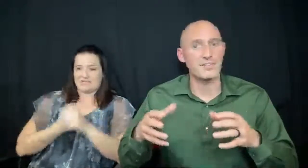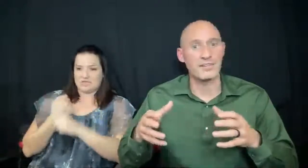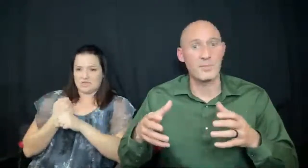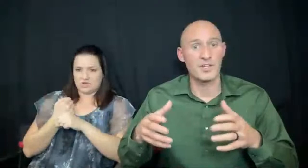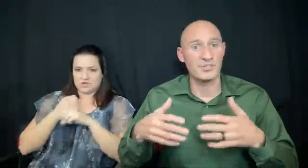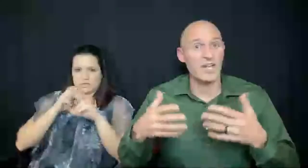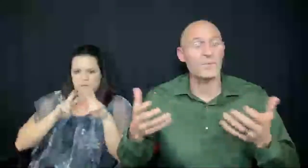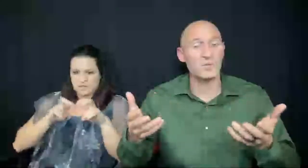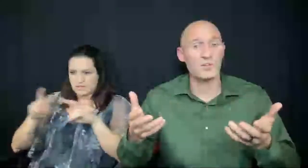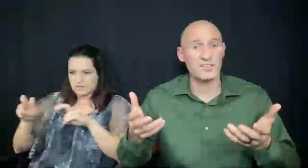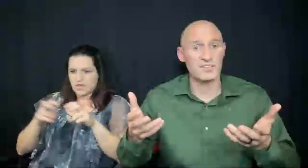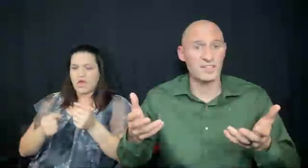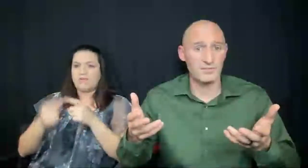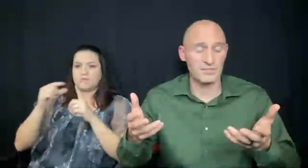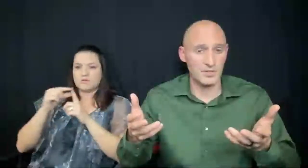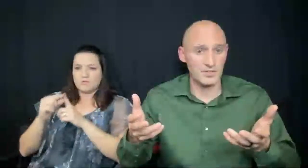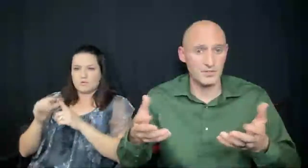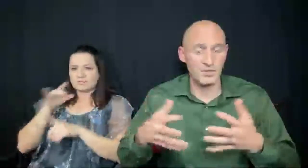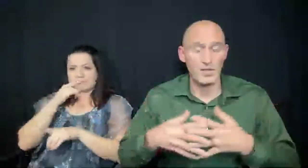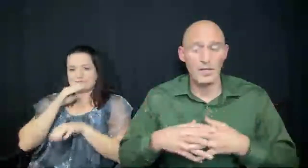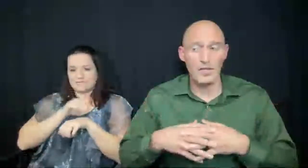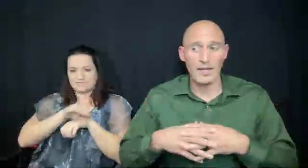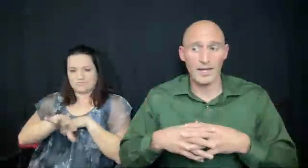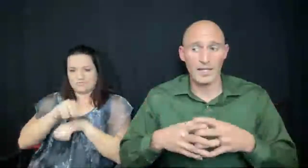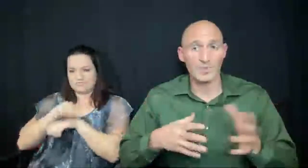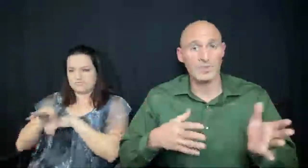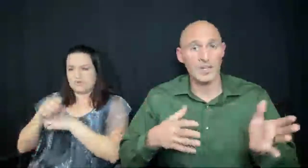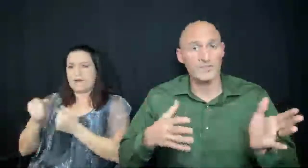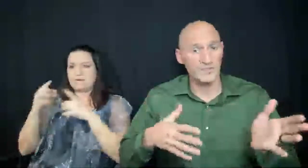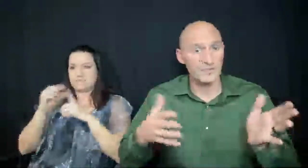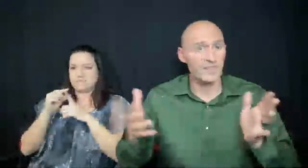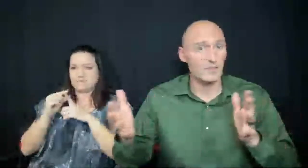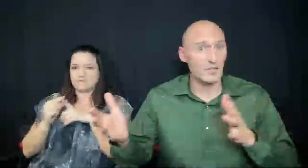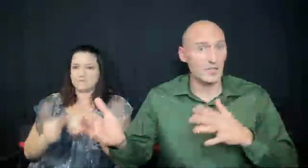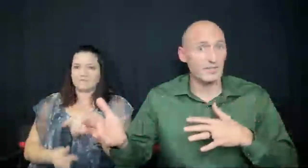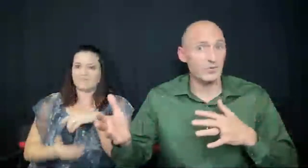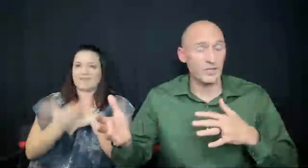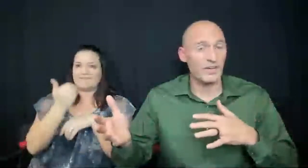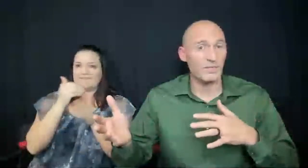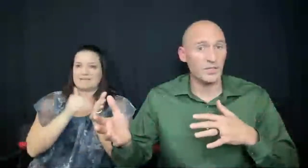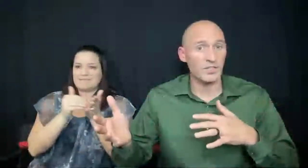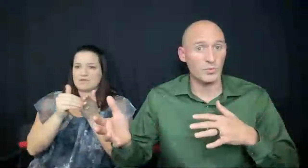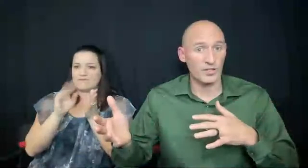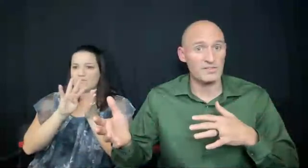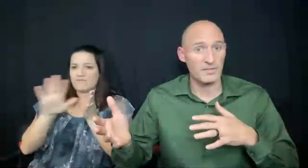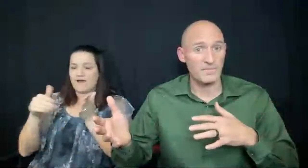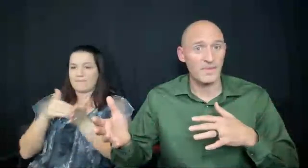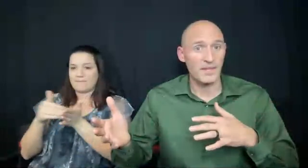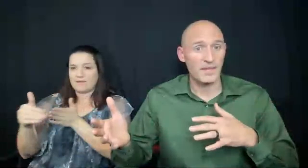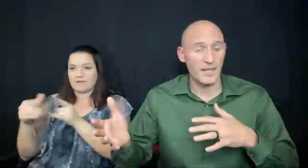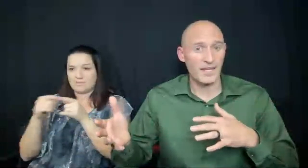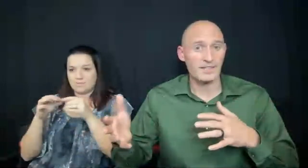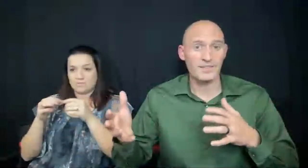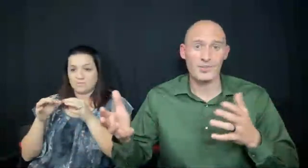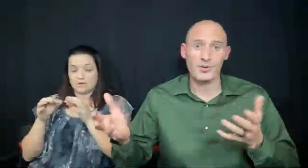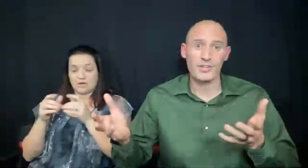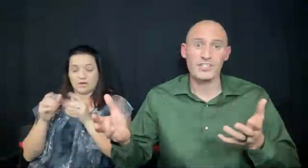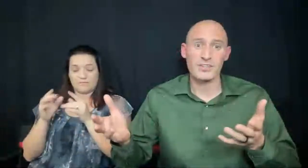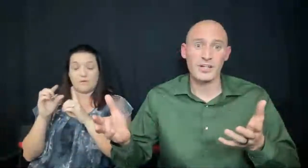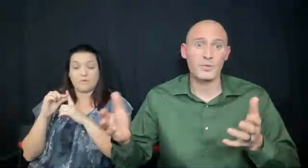they measured how many words these kids were exposed to. And it would range from 15 million to 45 million words. And the correlation there was